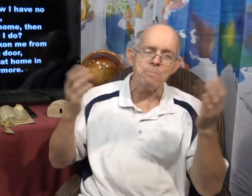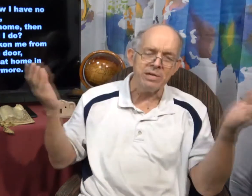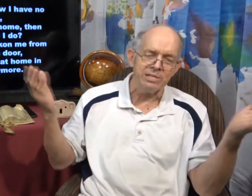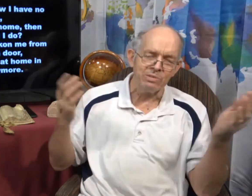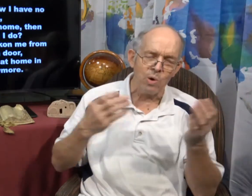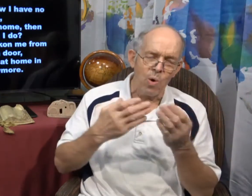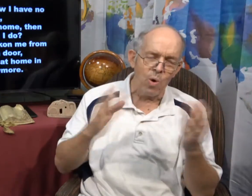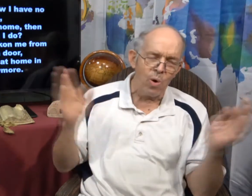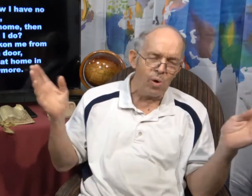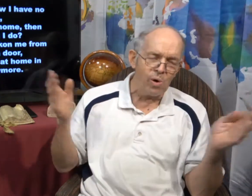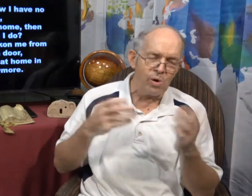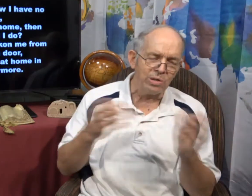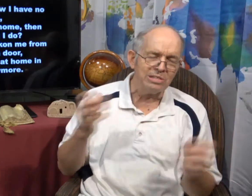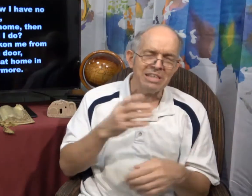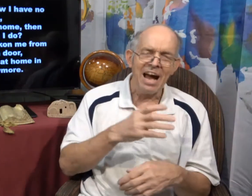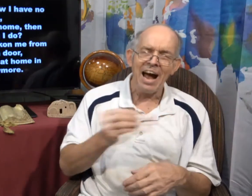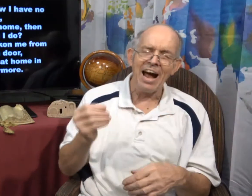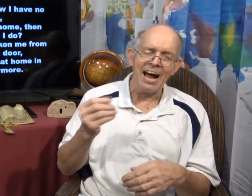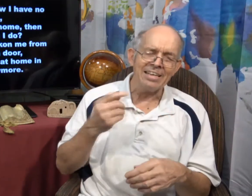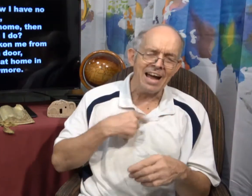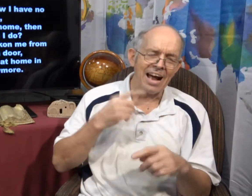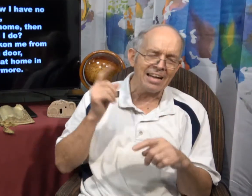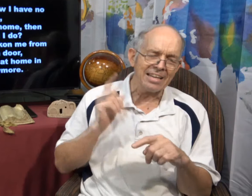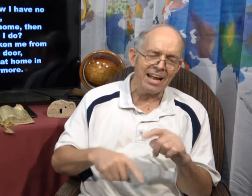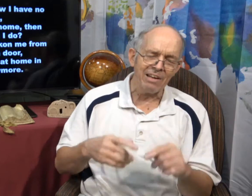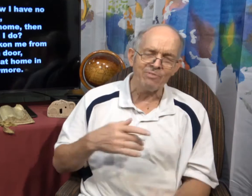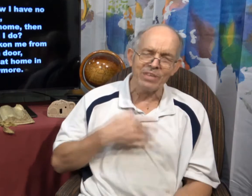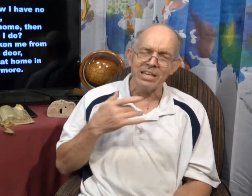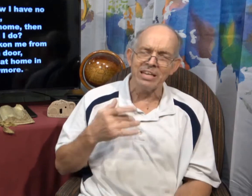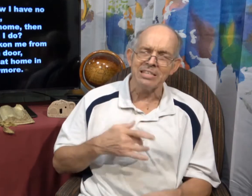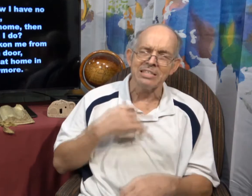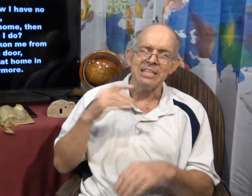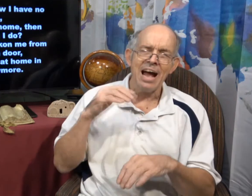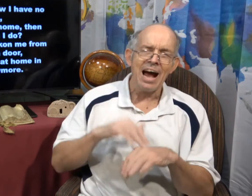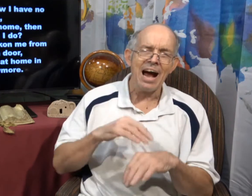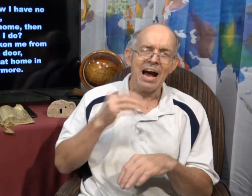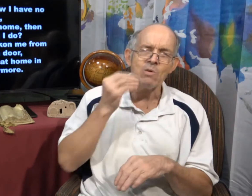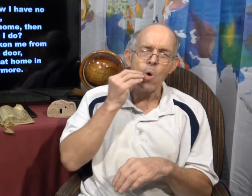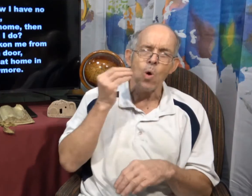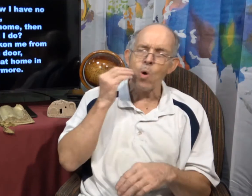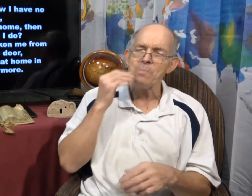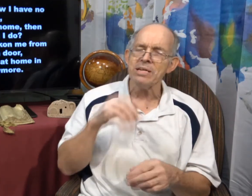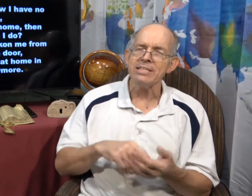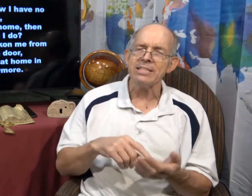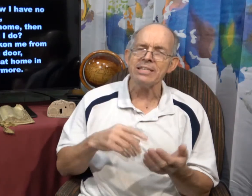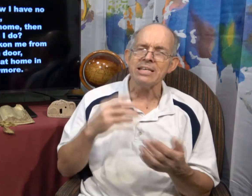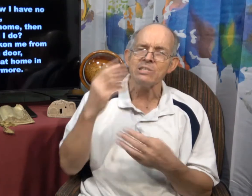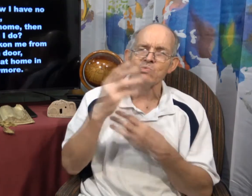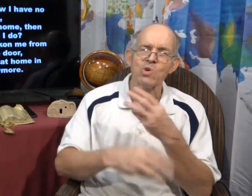open door, and I can't be at home in this